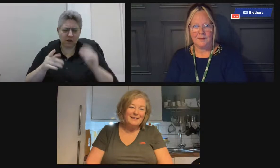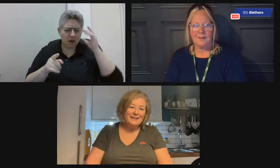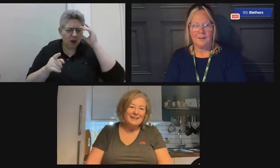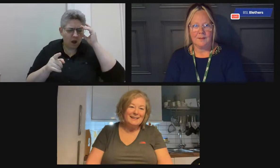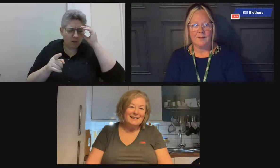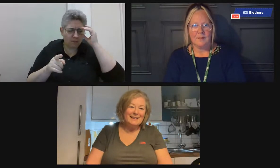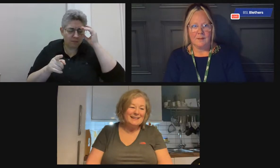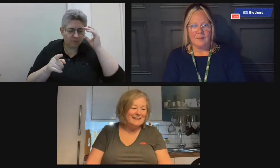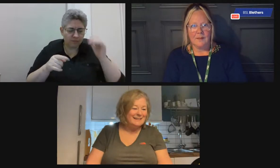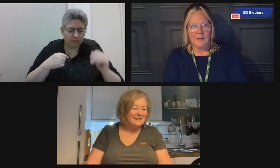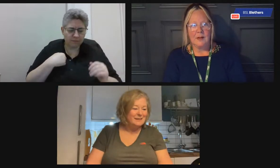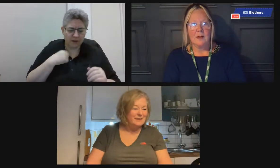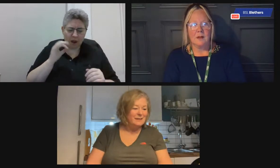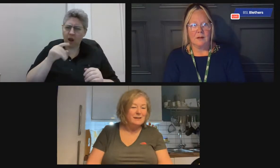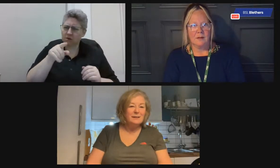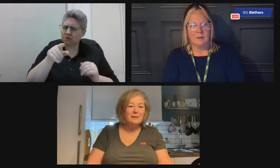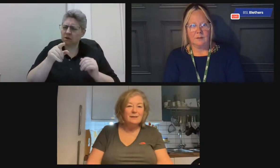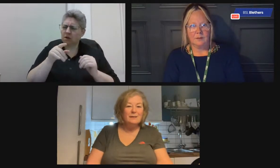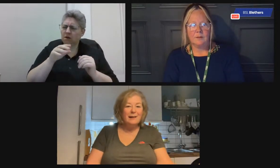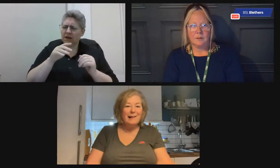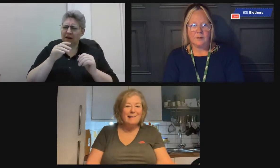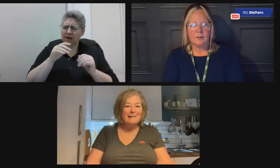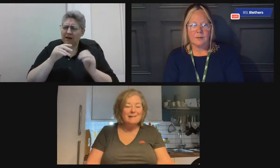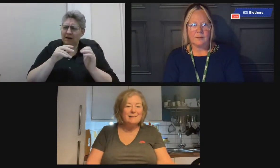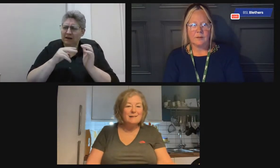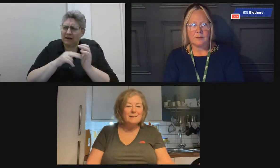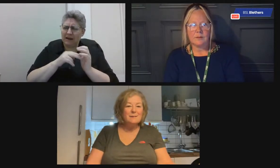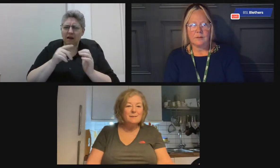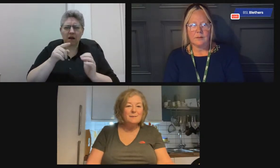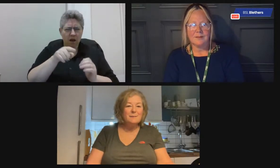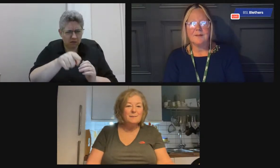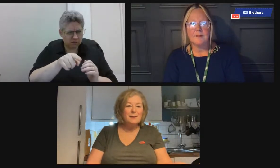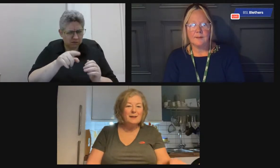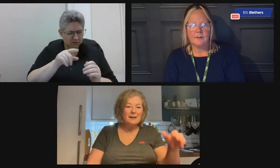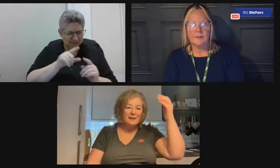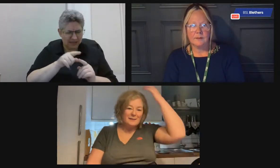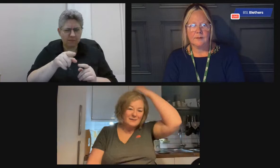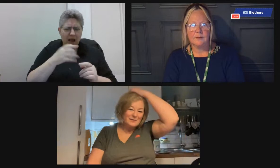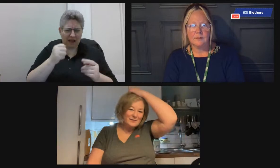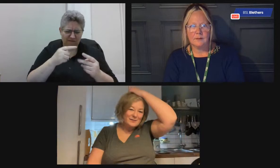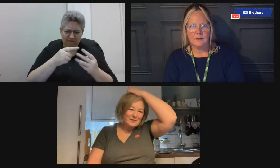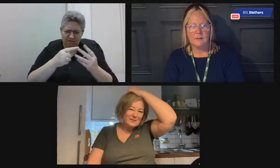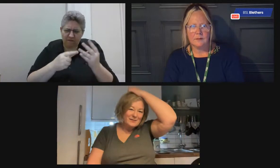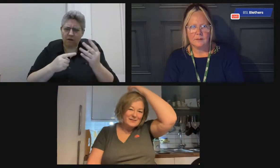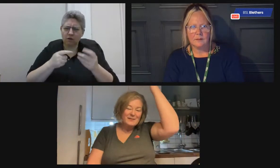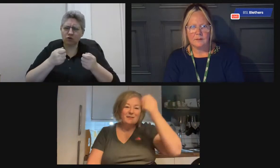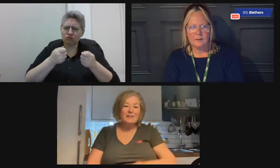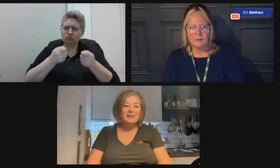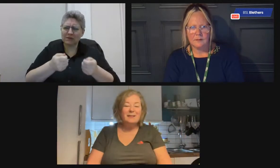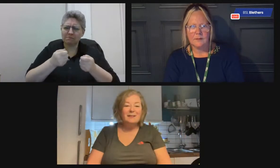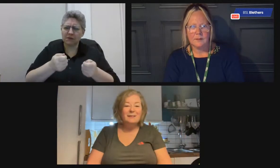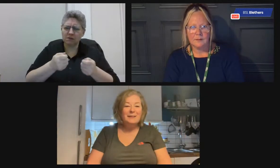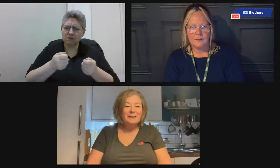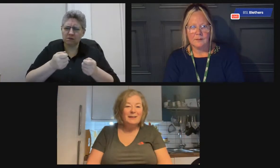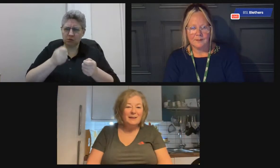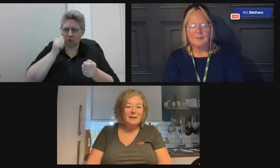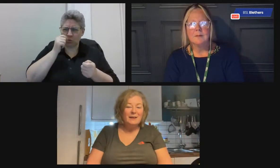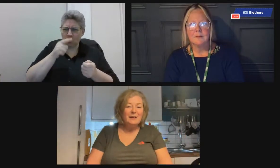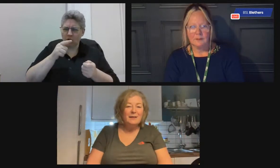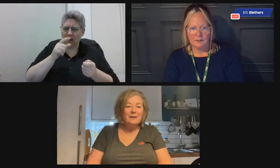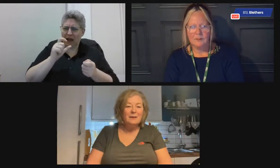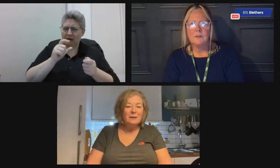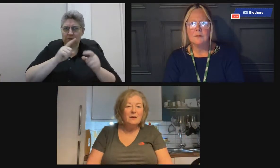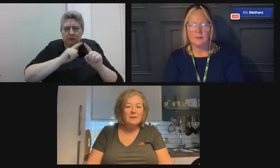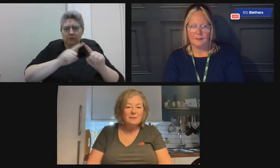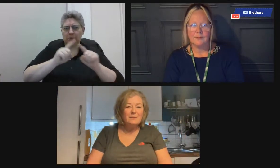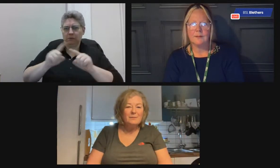I'm sorry, I've got a list of questions I'm desperate to ask, but I'm noticing the audience are asking a lot of questions as well. So could